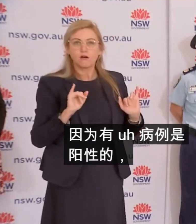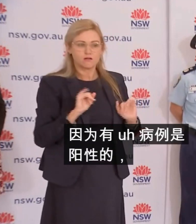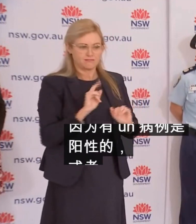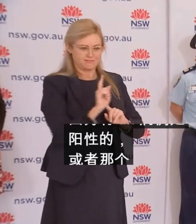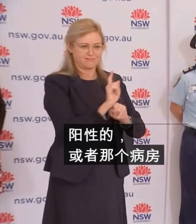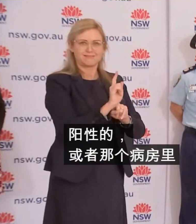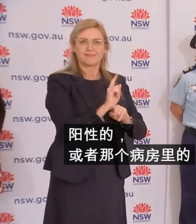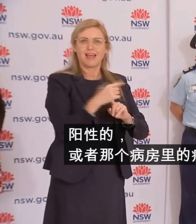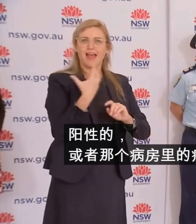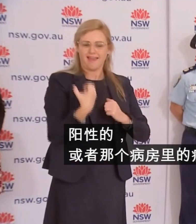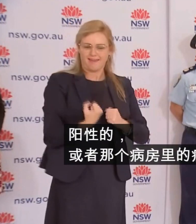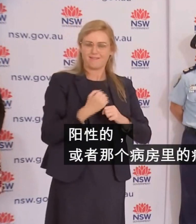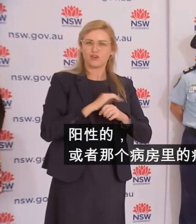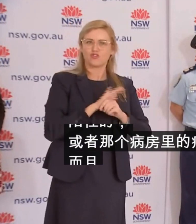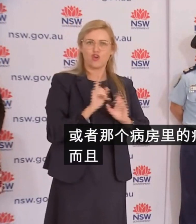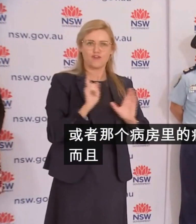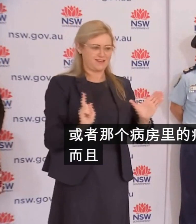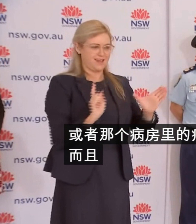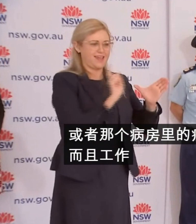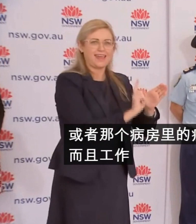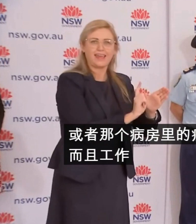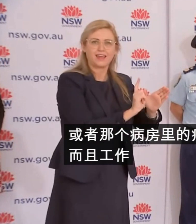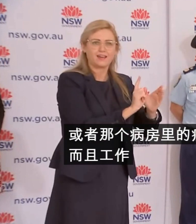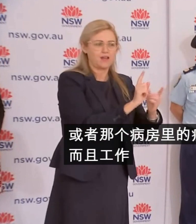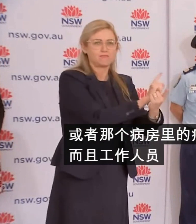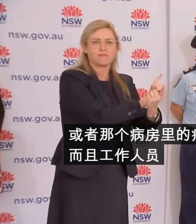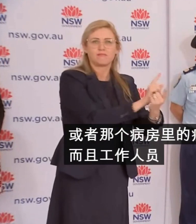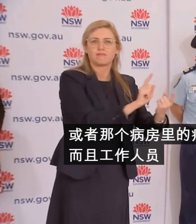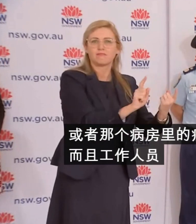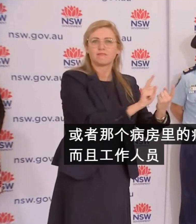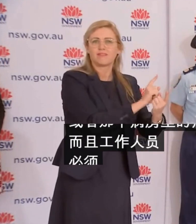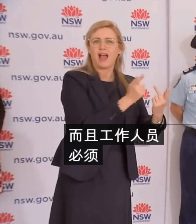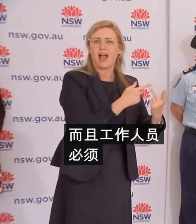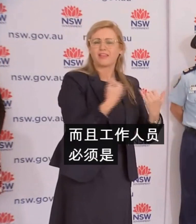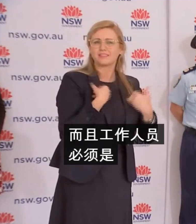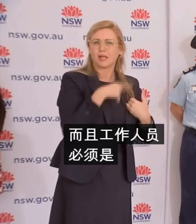positive, or a case that's positive in that ward, and the staff had to be